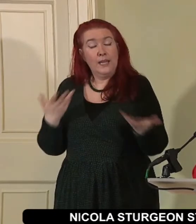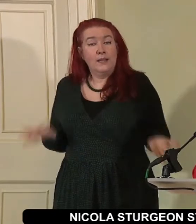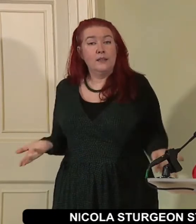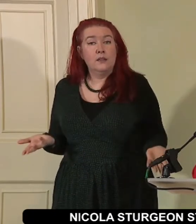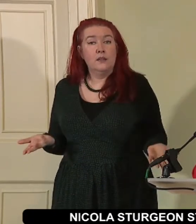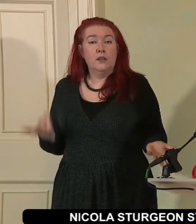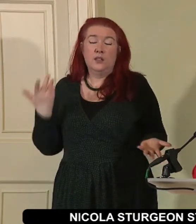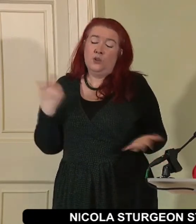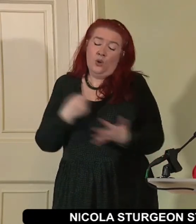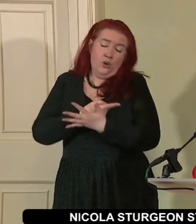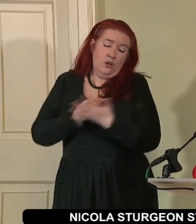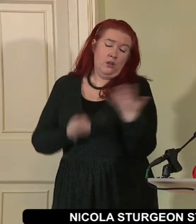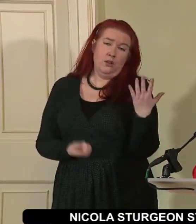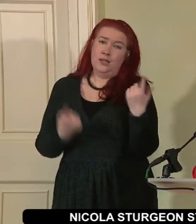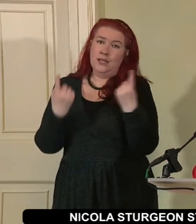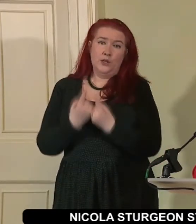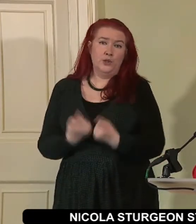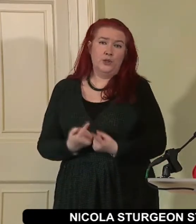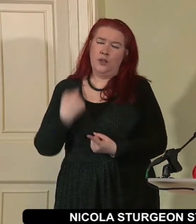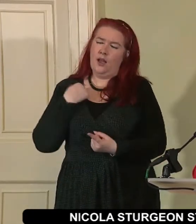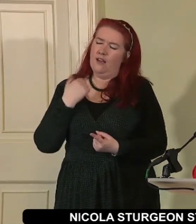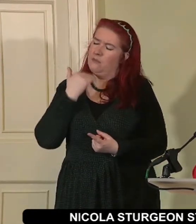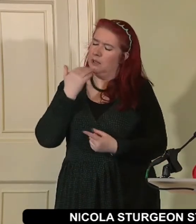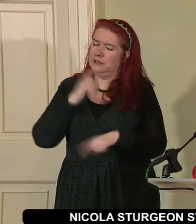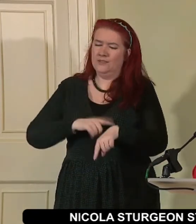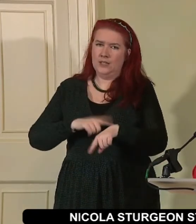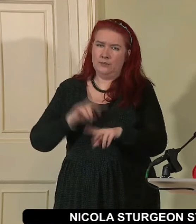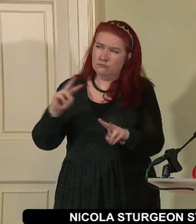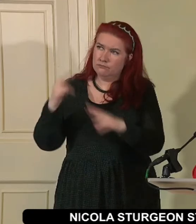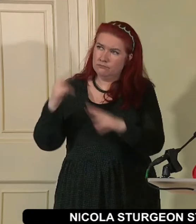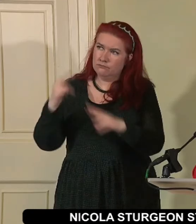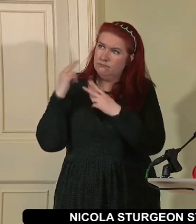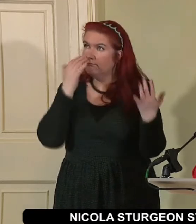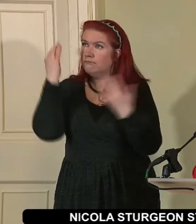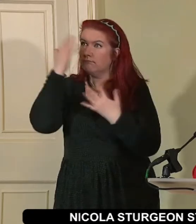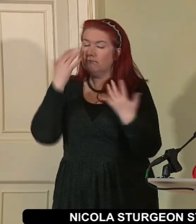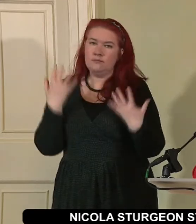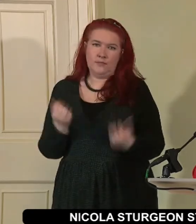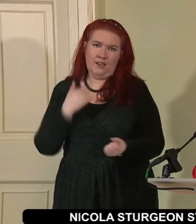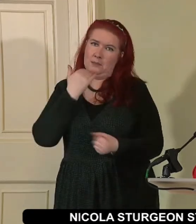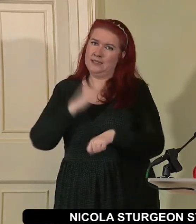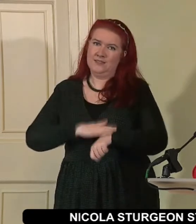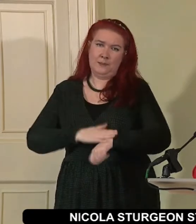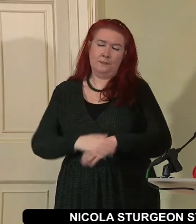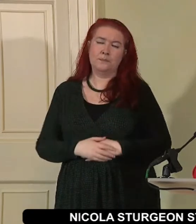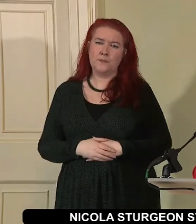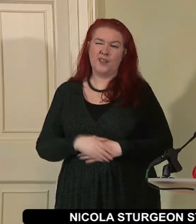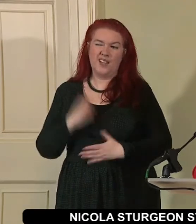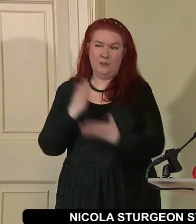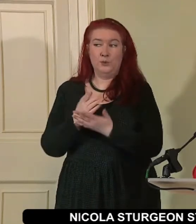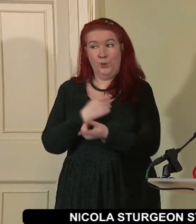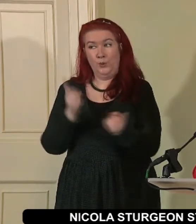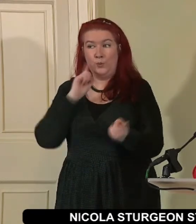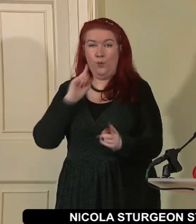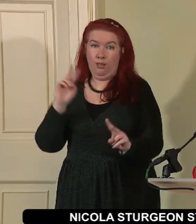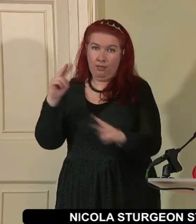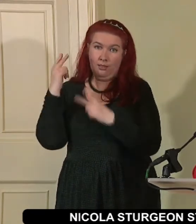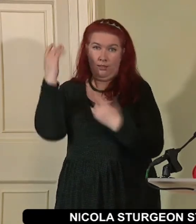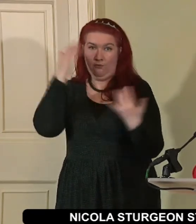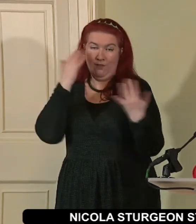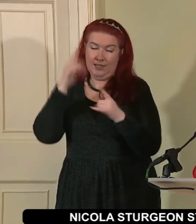on a whole range of these things, I'll have plenty of time to reflect at greater length, and I'm pretty certain all of you will reflect at